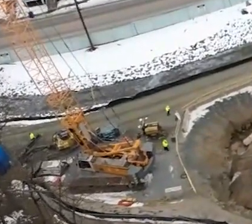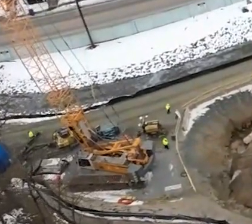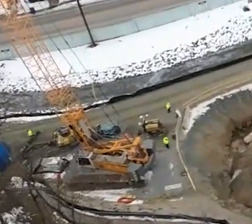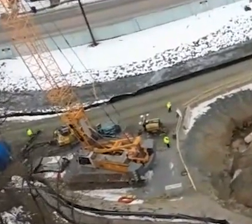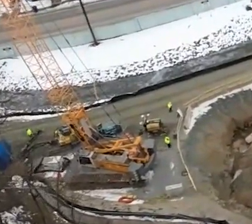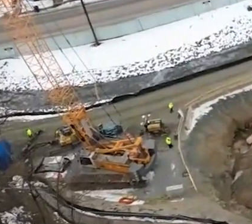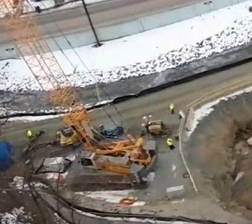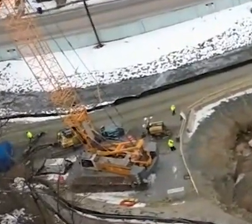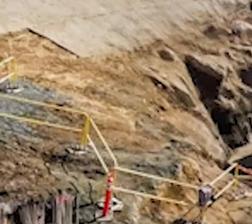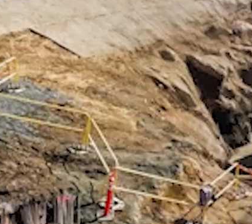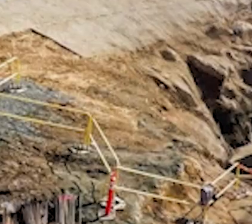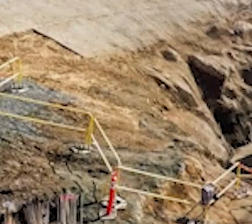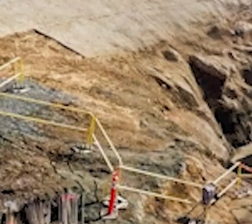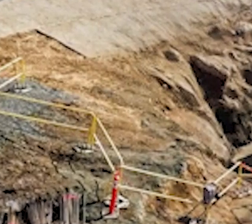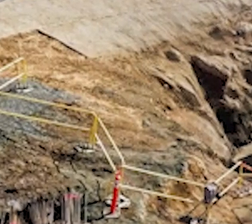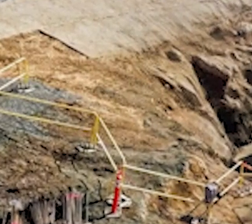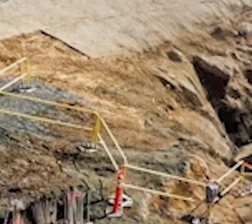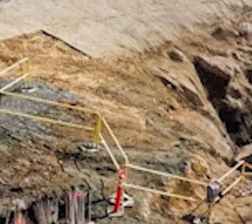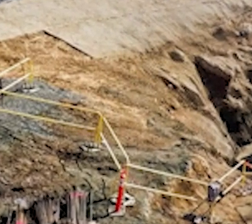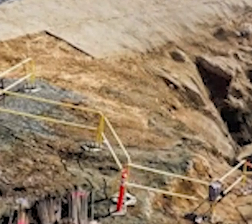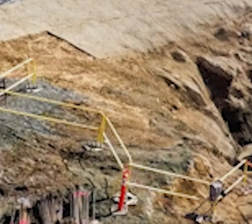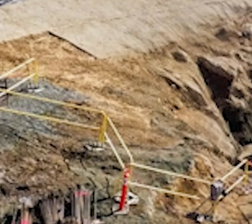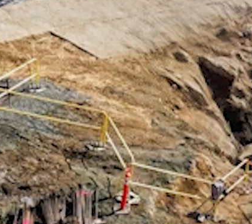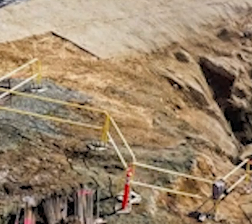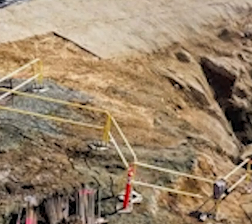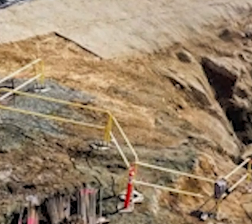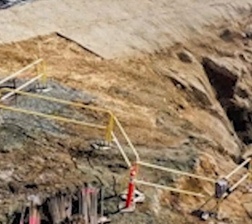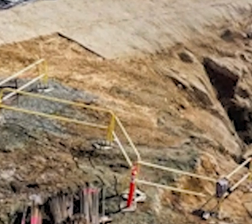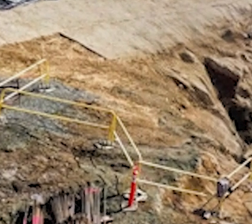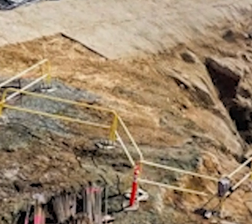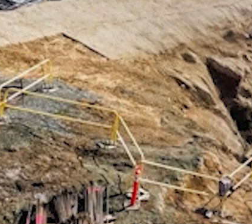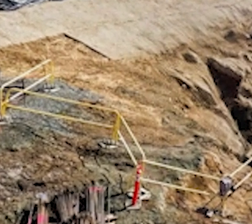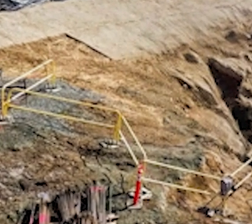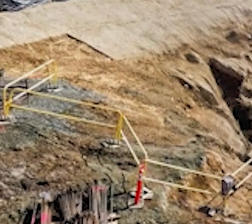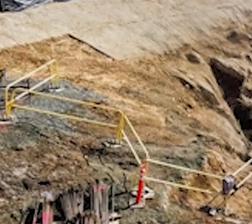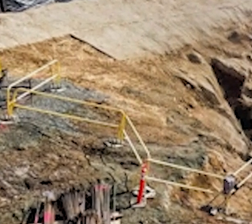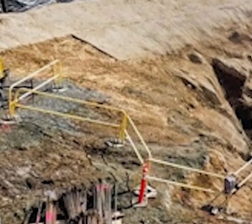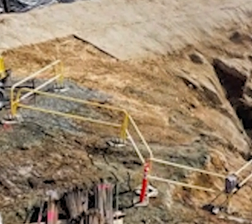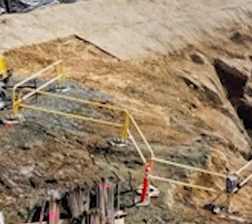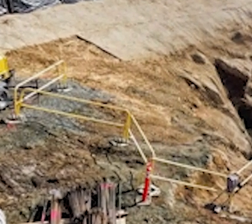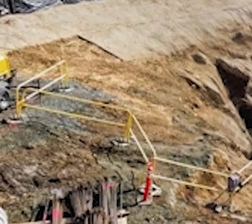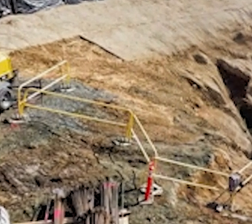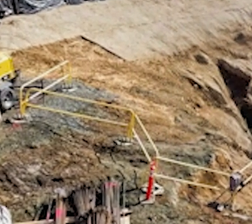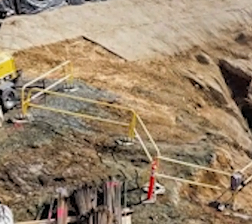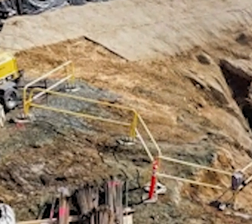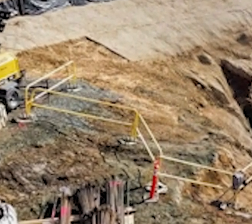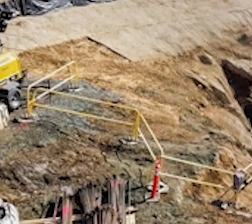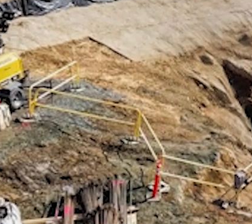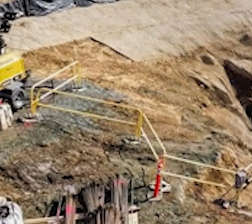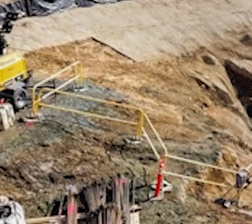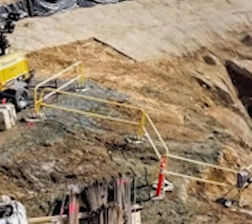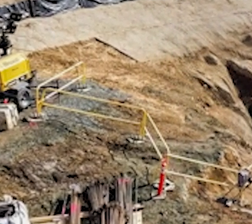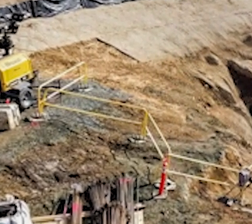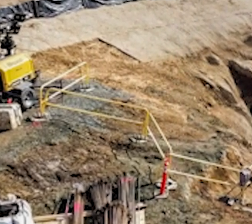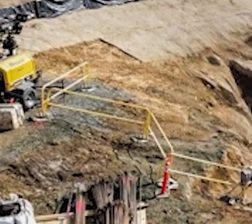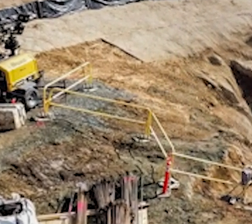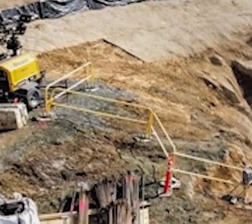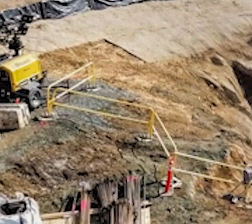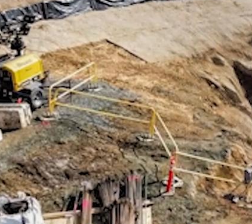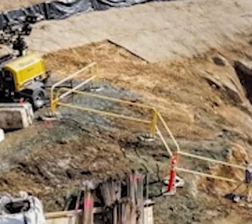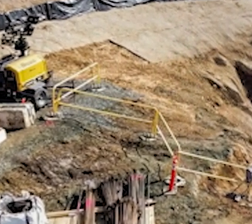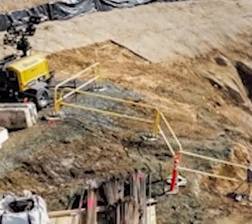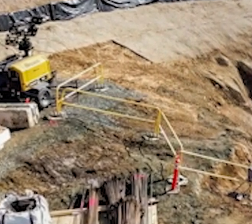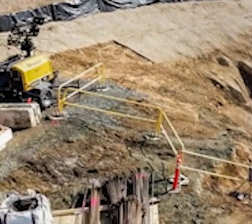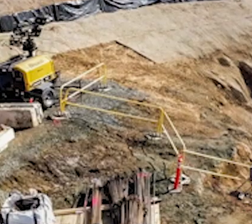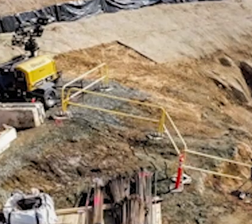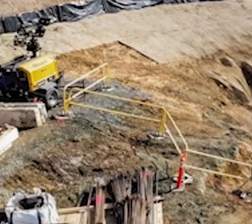River. Some said it was too complex, some said it could not be done. And together we have taken